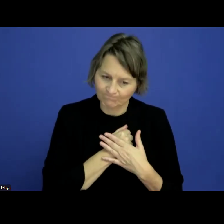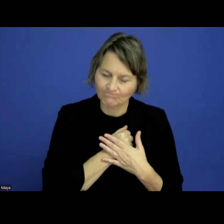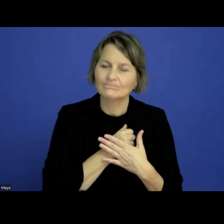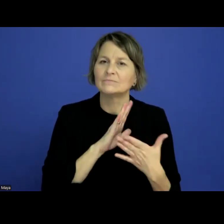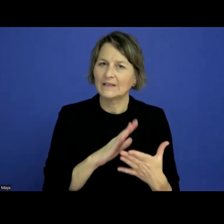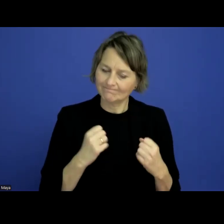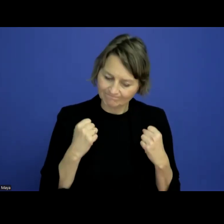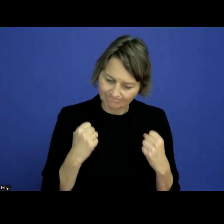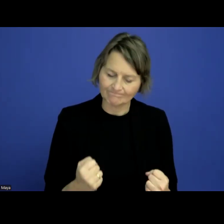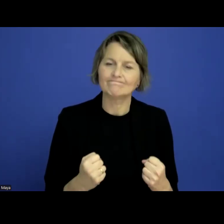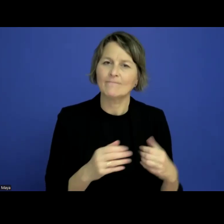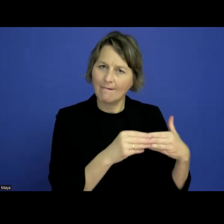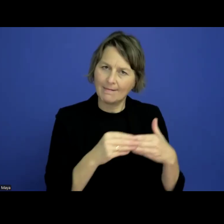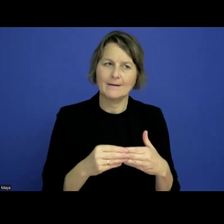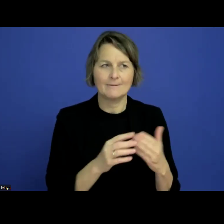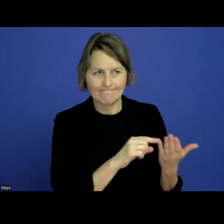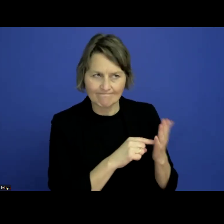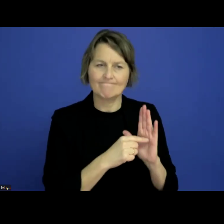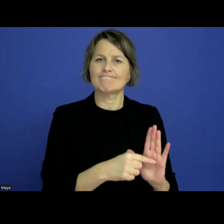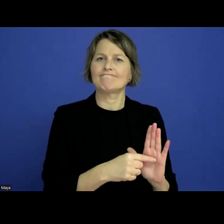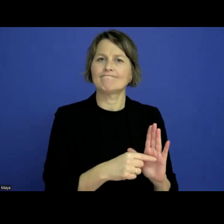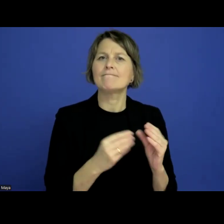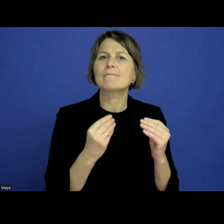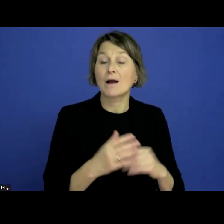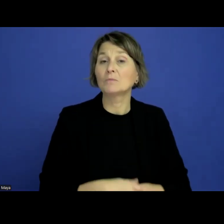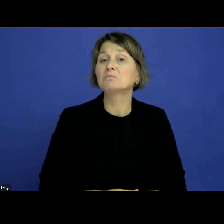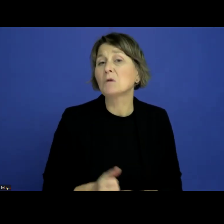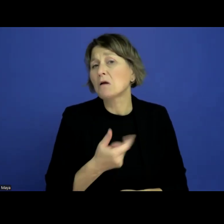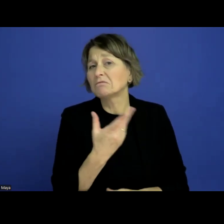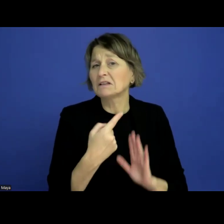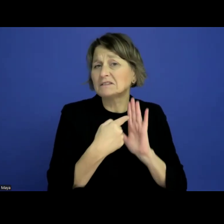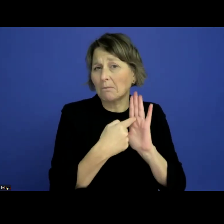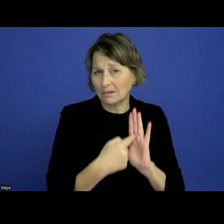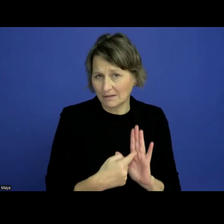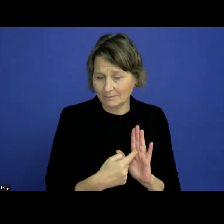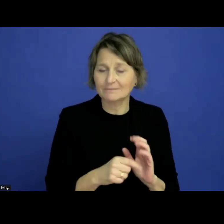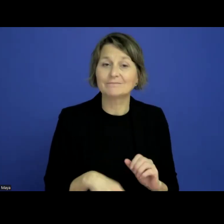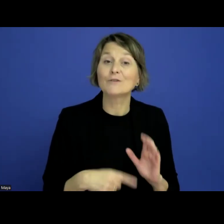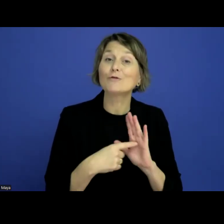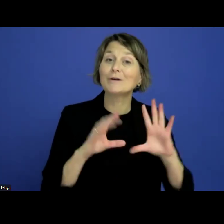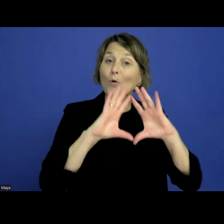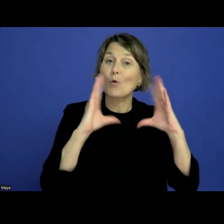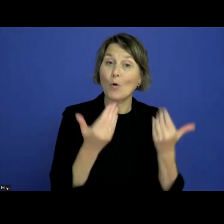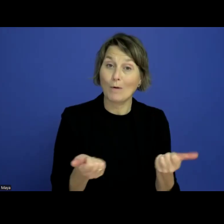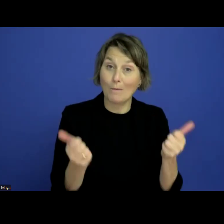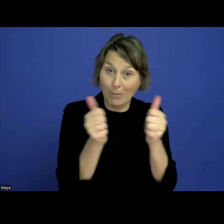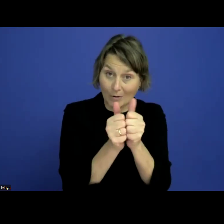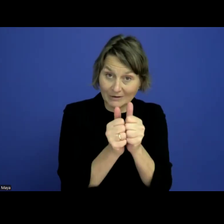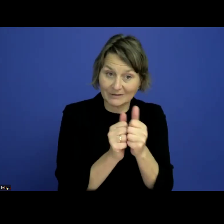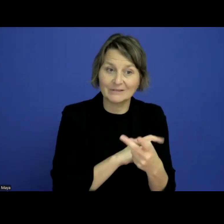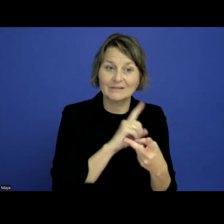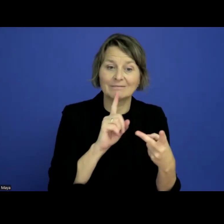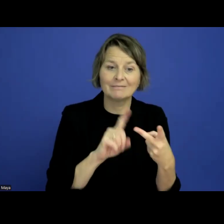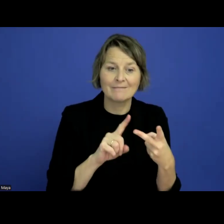it's demonstrated through different actions, global partnerships, among others, and strategic